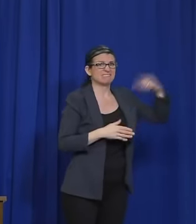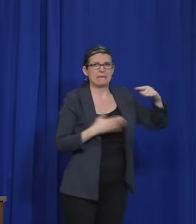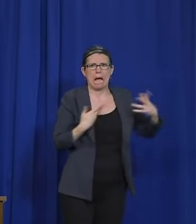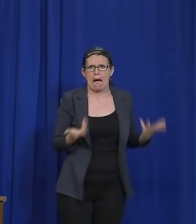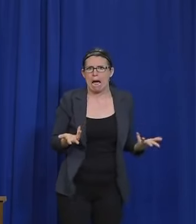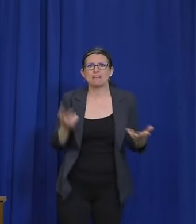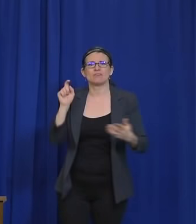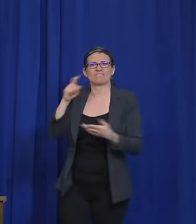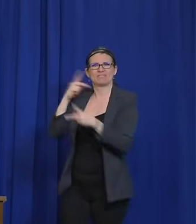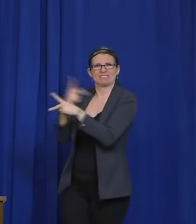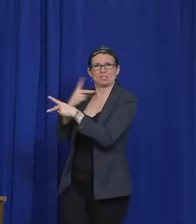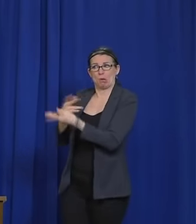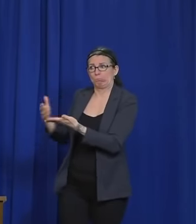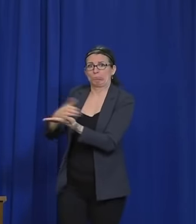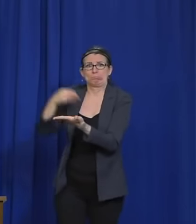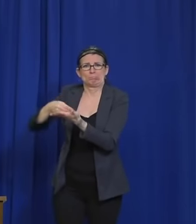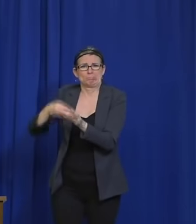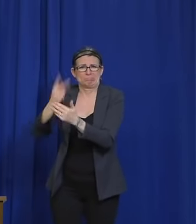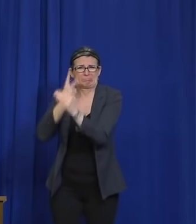Committee